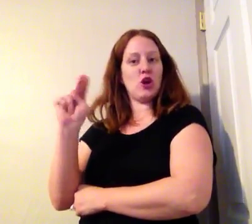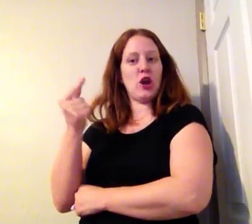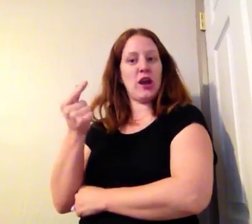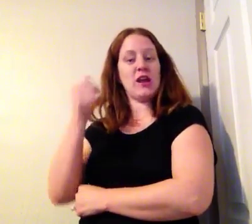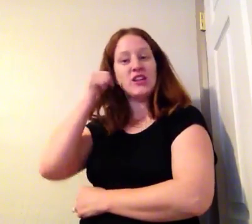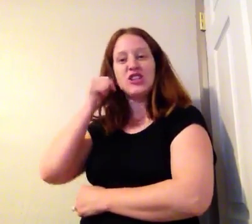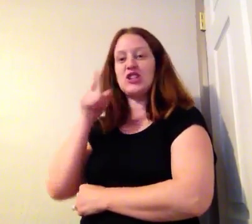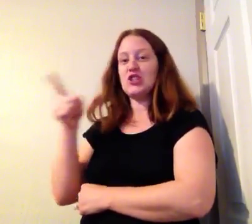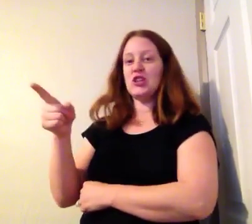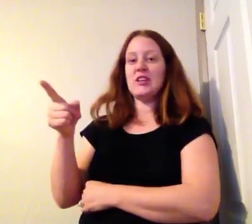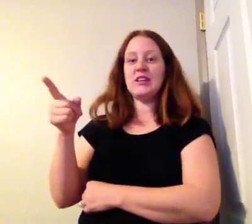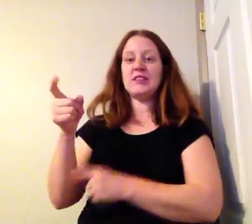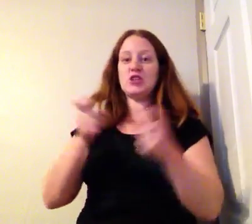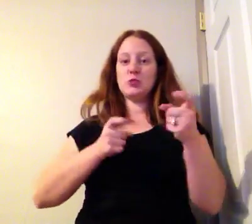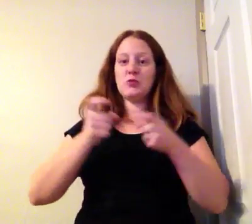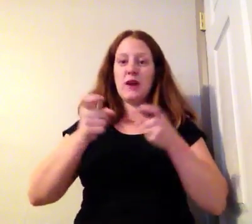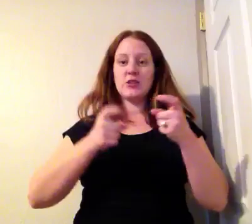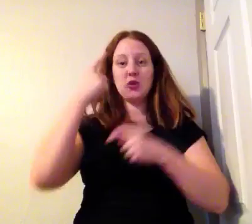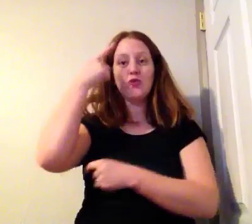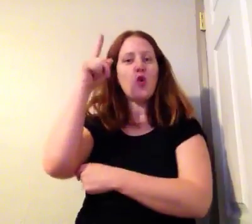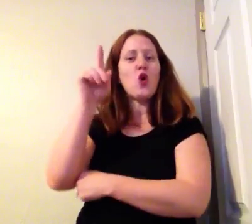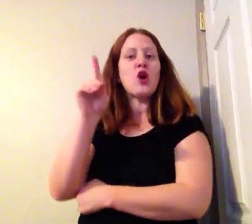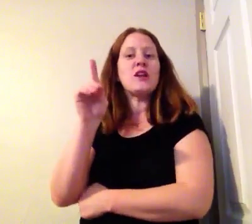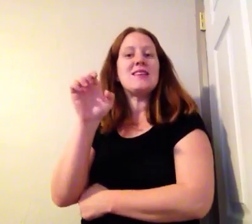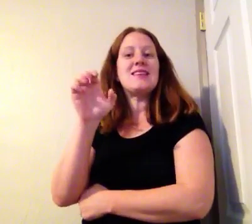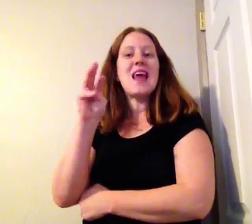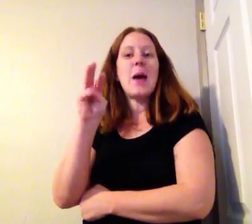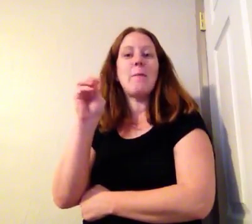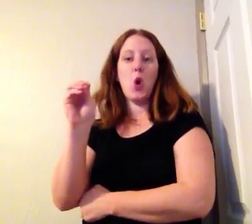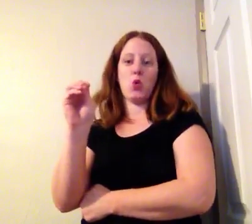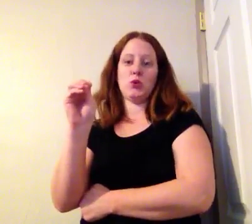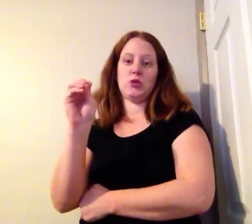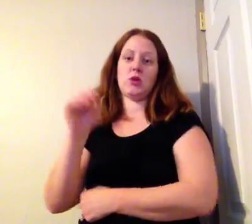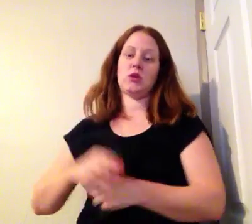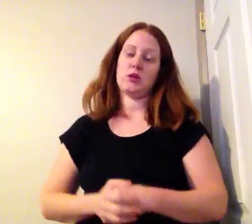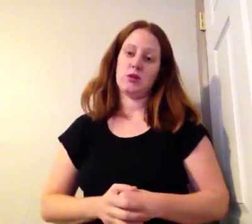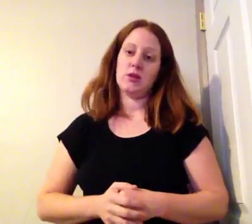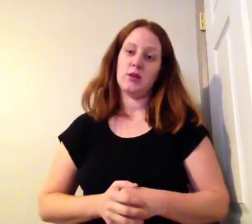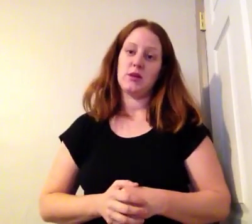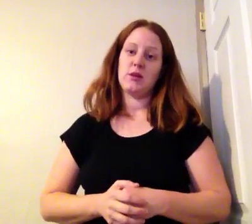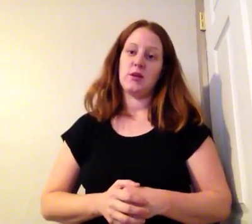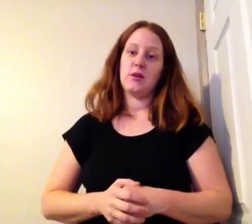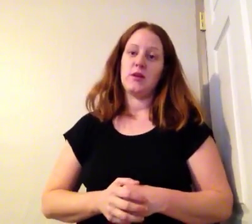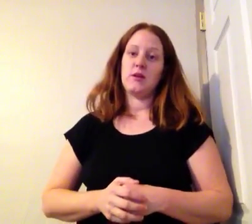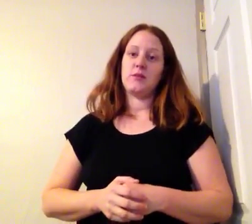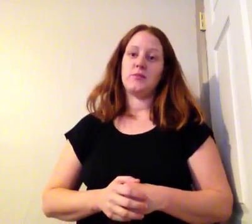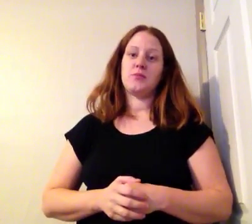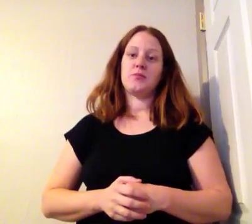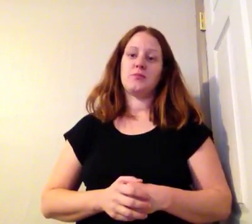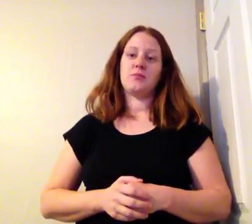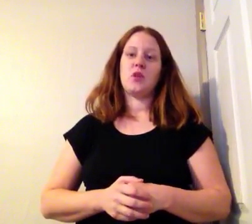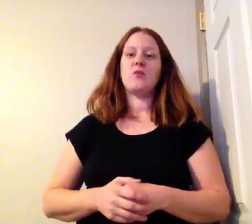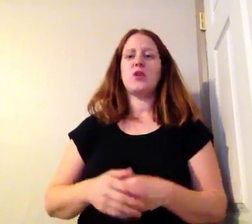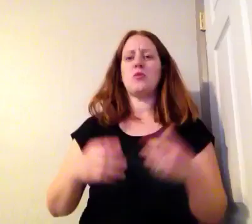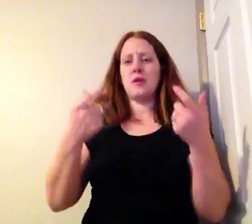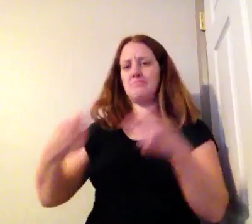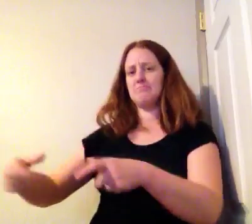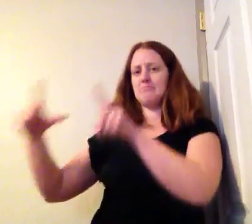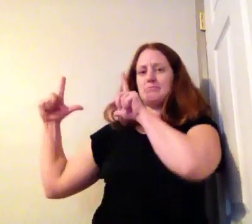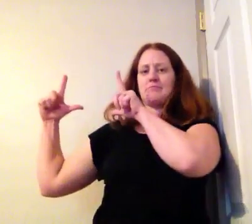all the demos for me and whoever else is lecturing. And this is a big job, and I'm very grateful that she does that.